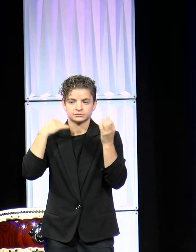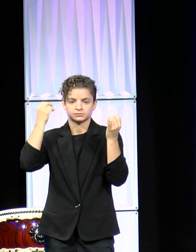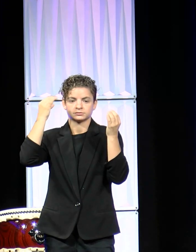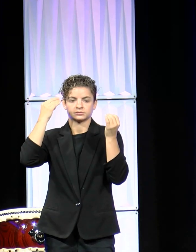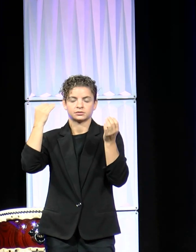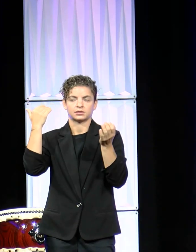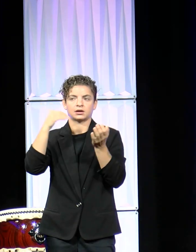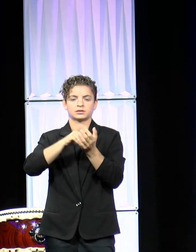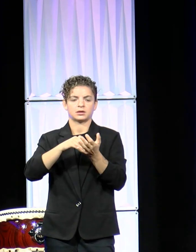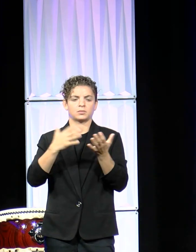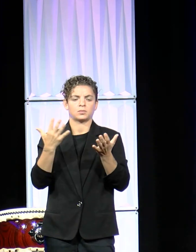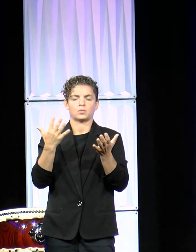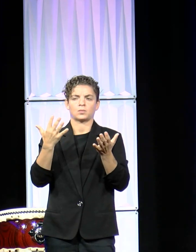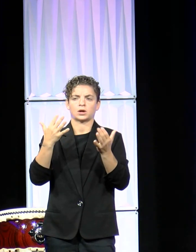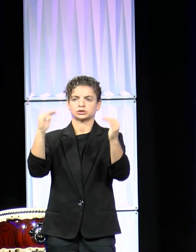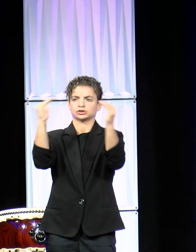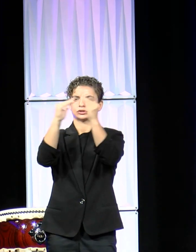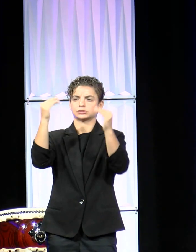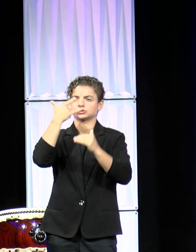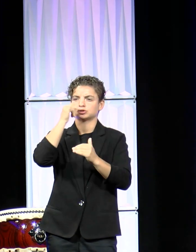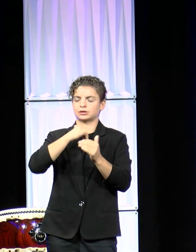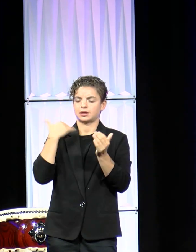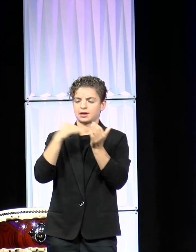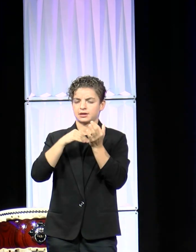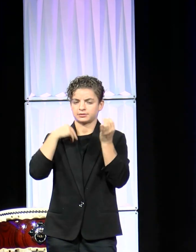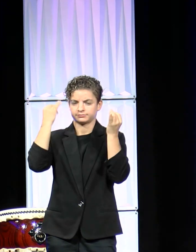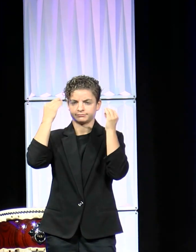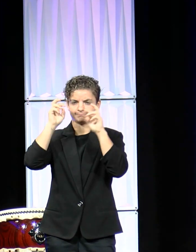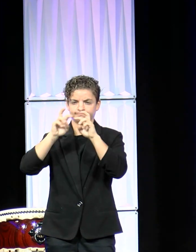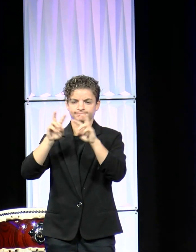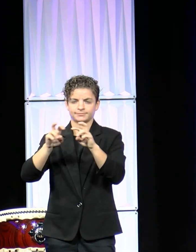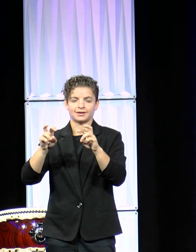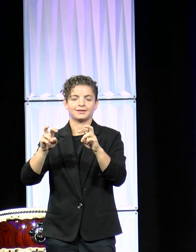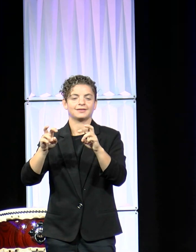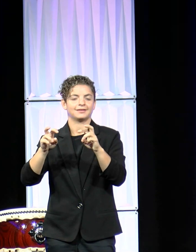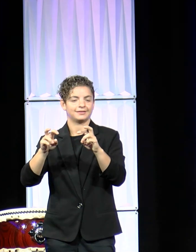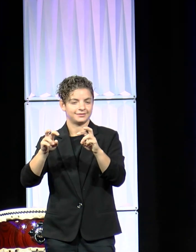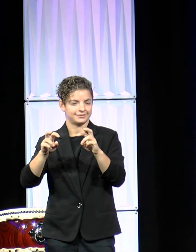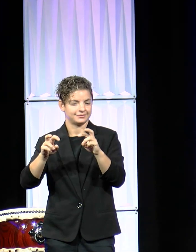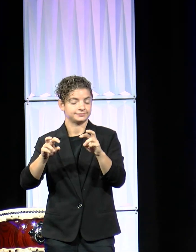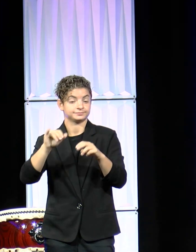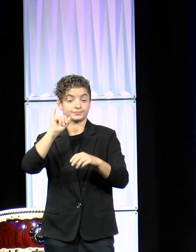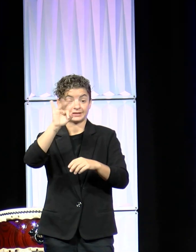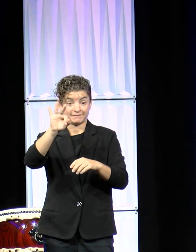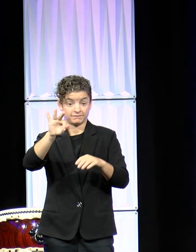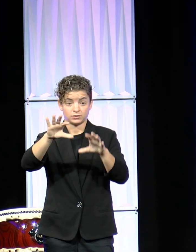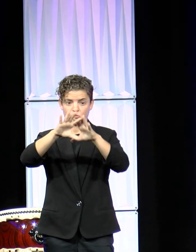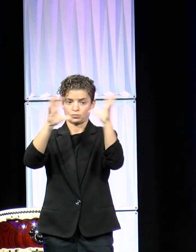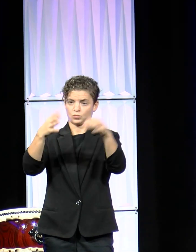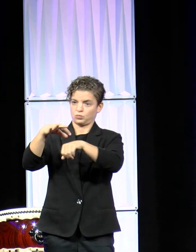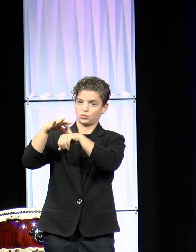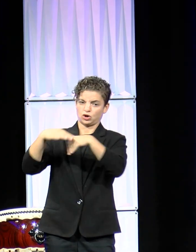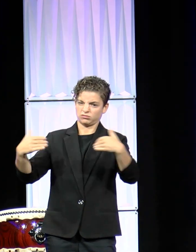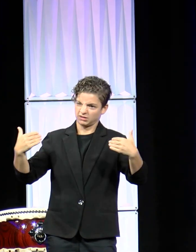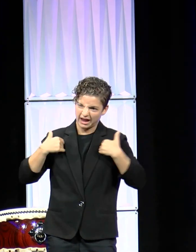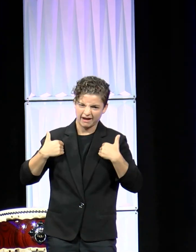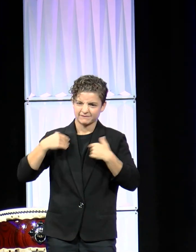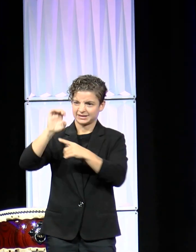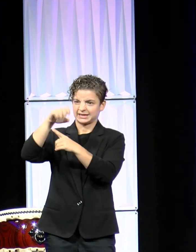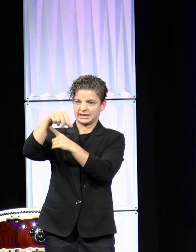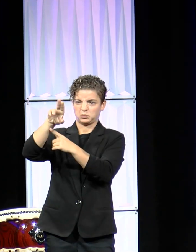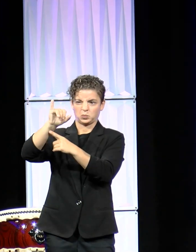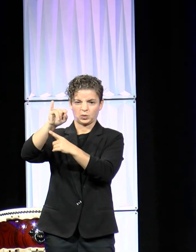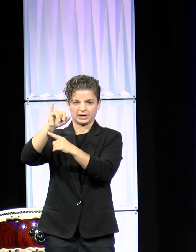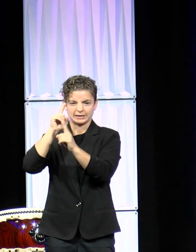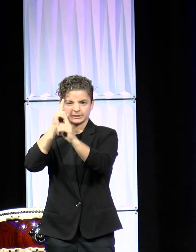is. What would a system in a world look like if we had equity? I spoke to some of you